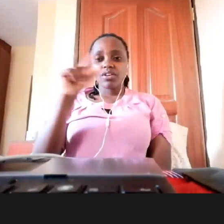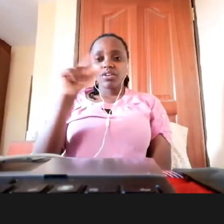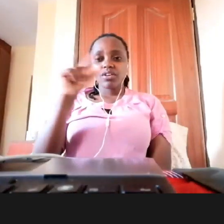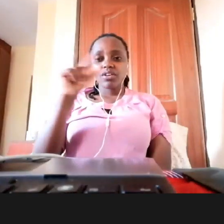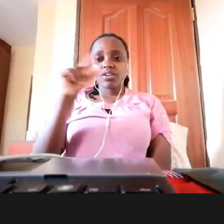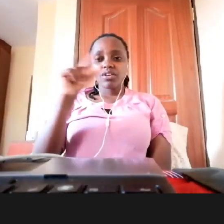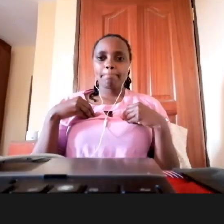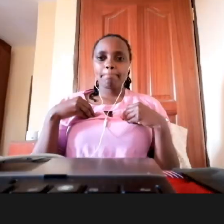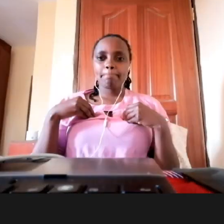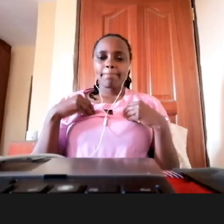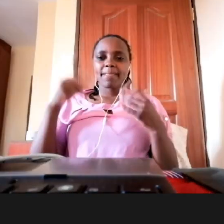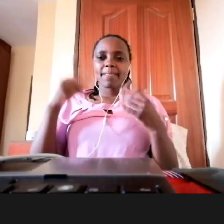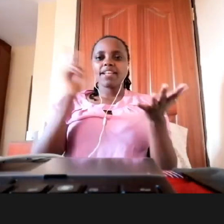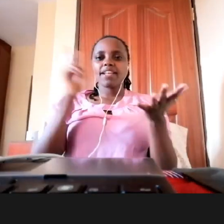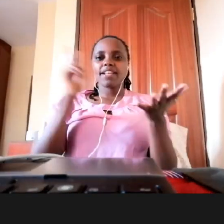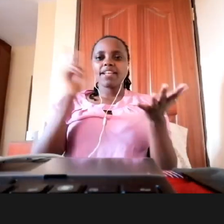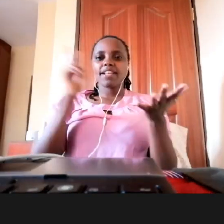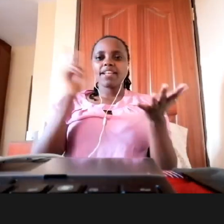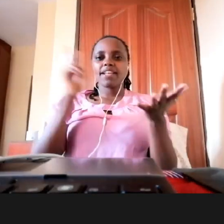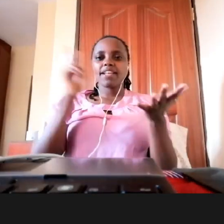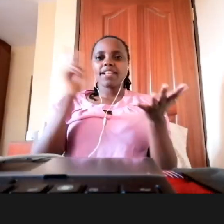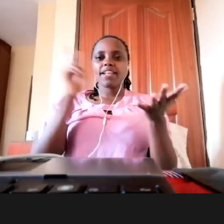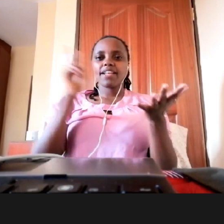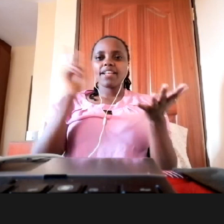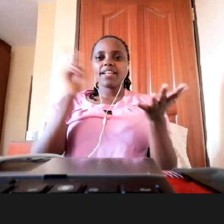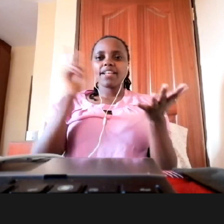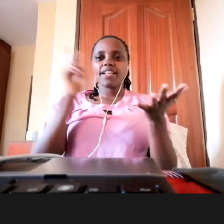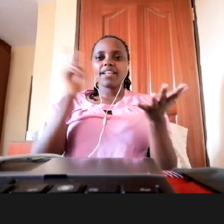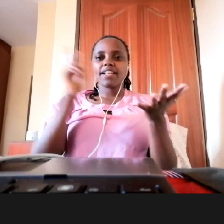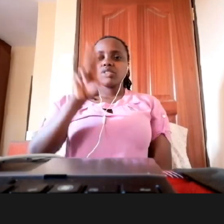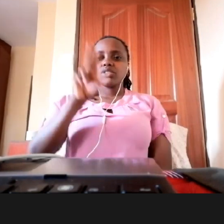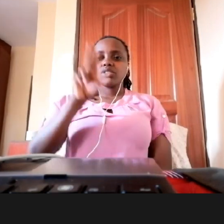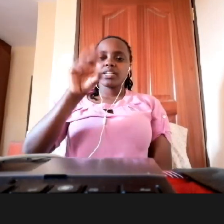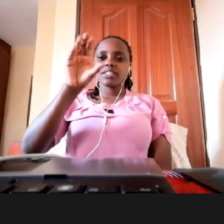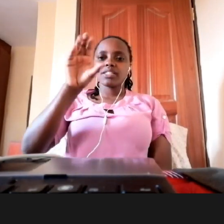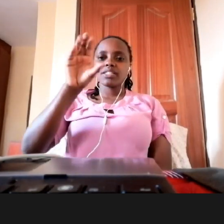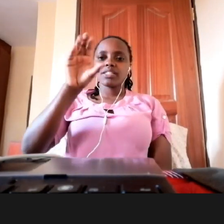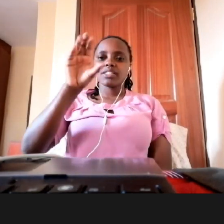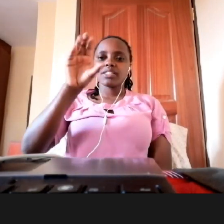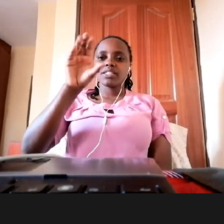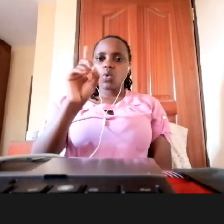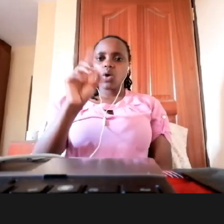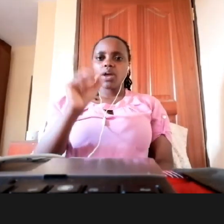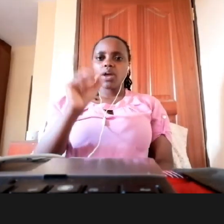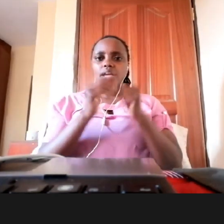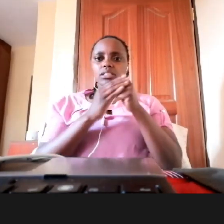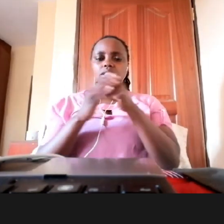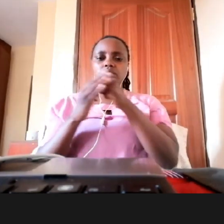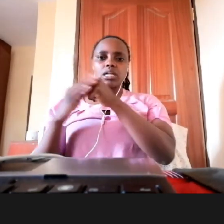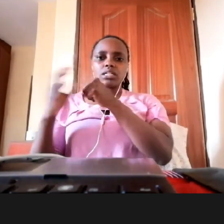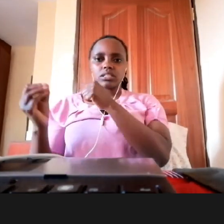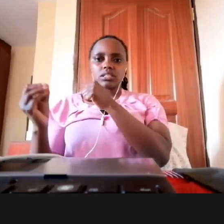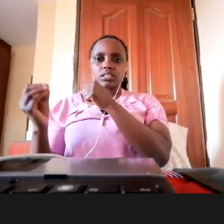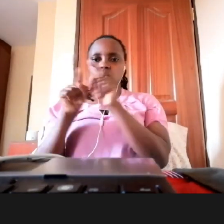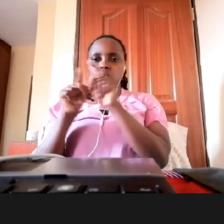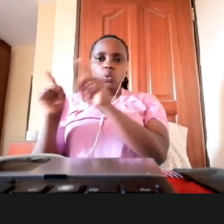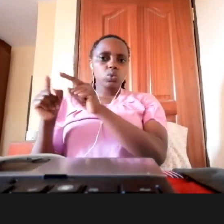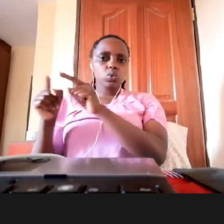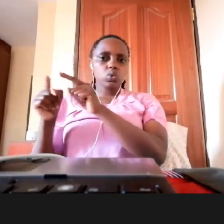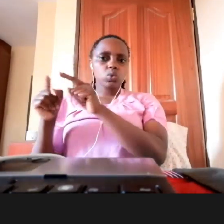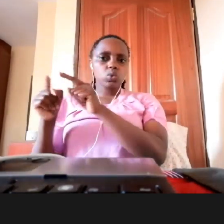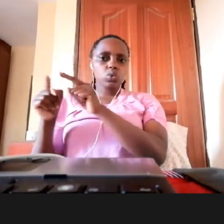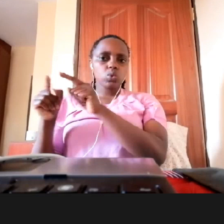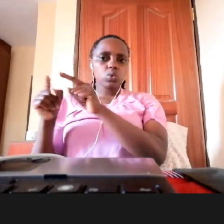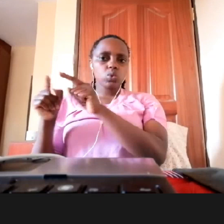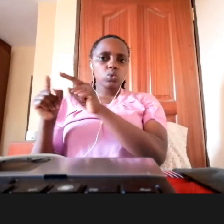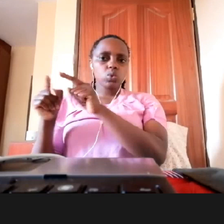really ratified the UNCRC in 1990, and also, ratified